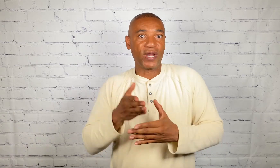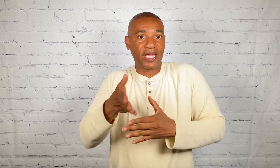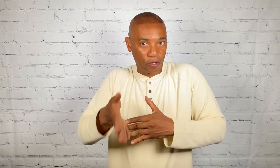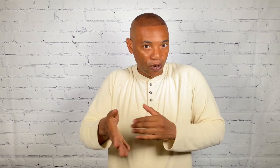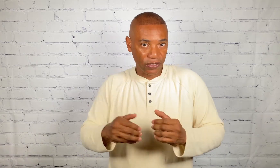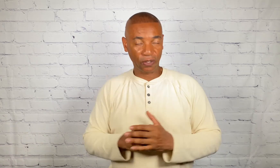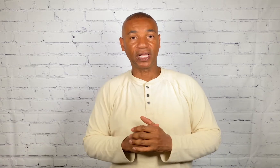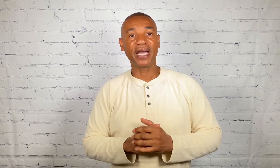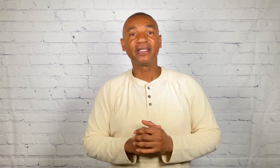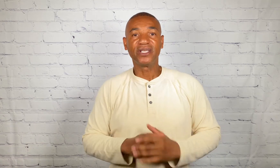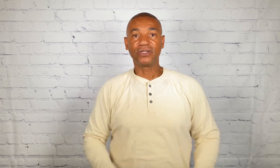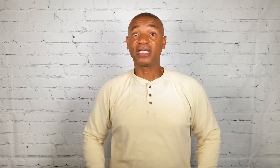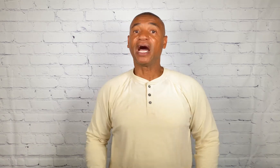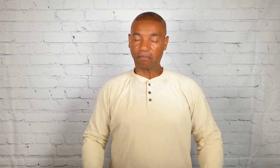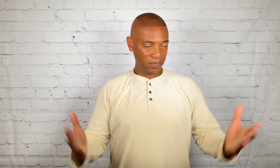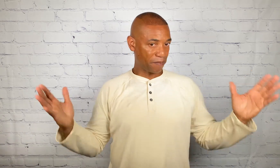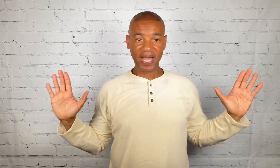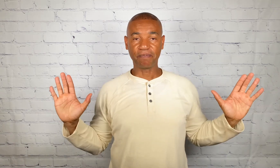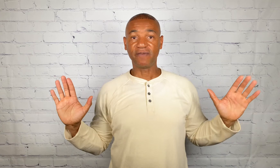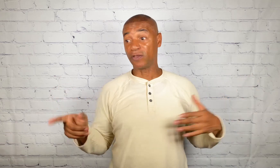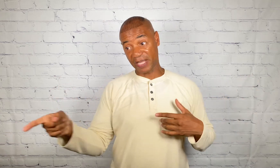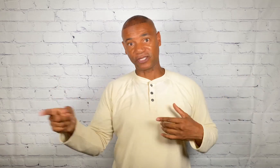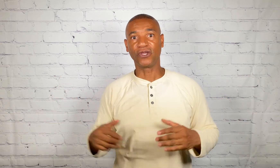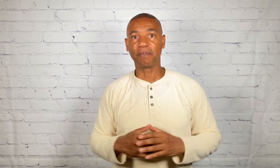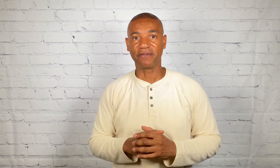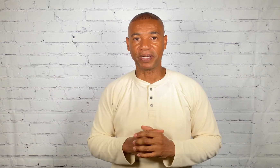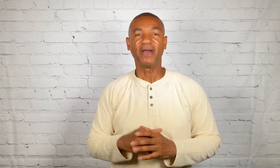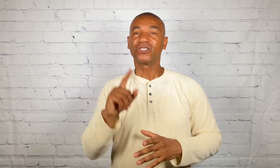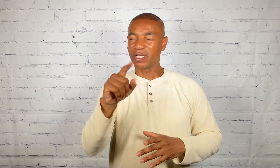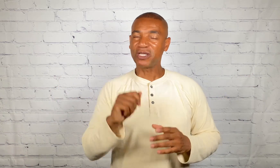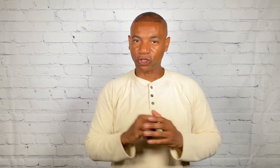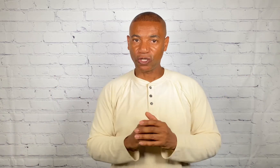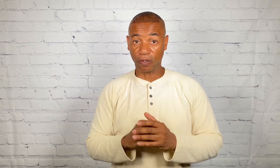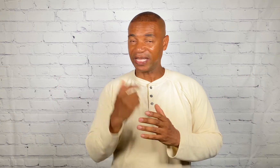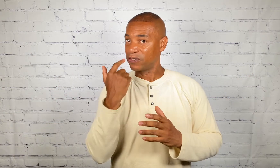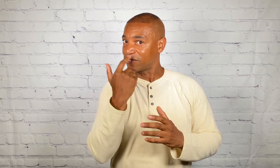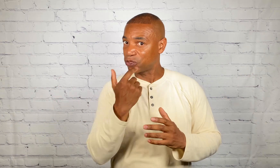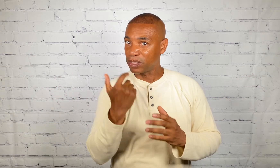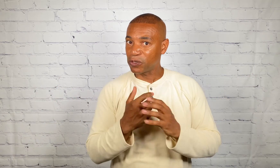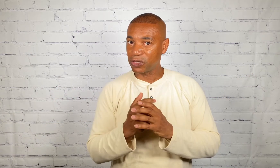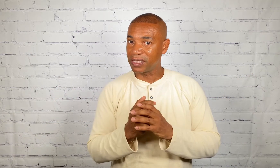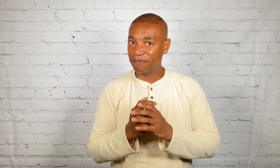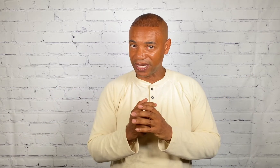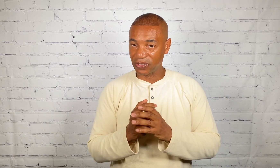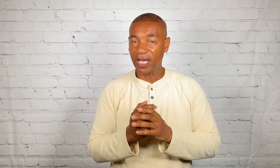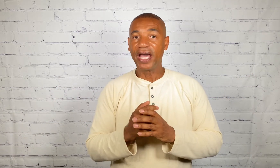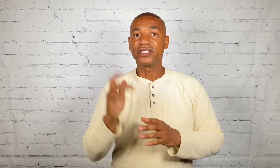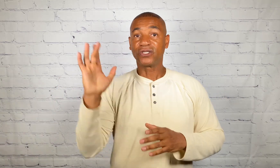breaking or crossing your line. So you said, it's my pet peeve, or that's their pet peeve. So let me show you, and you got to show it in motion in the face. So you